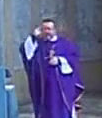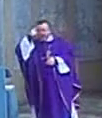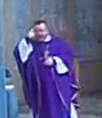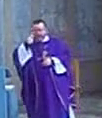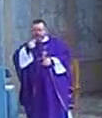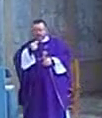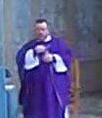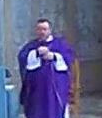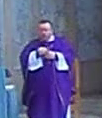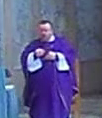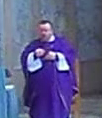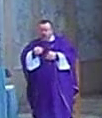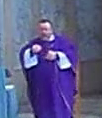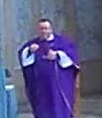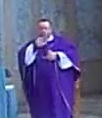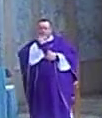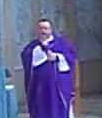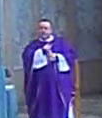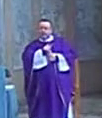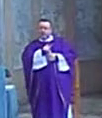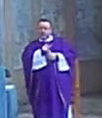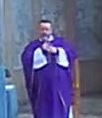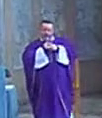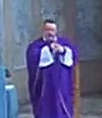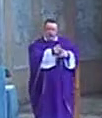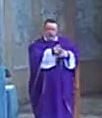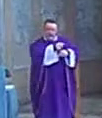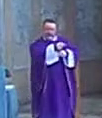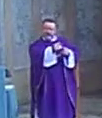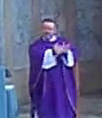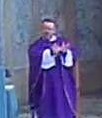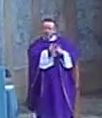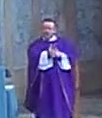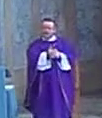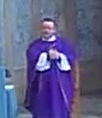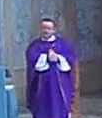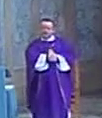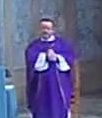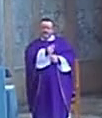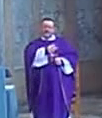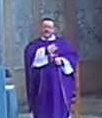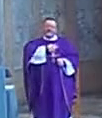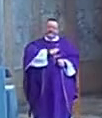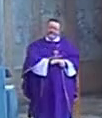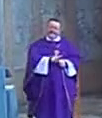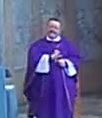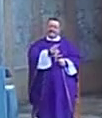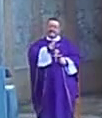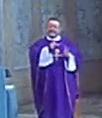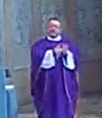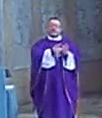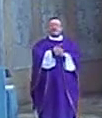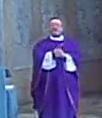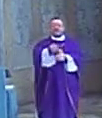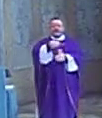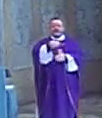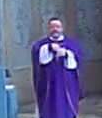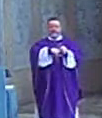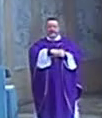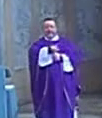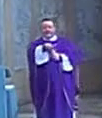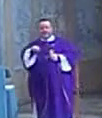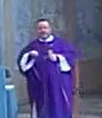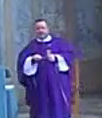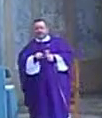i think more and more people are looking for jesus they need jesus